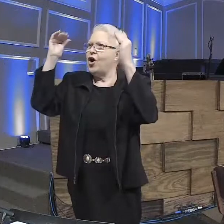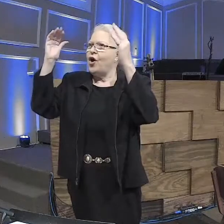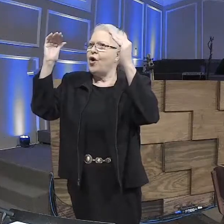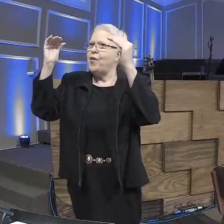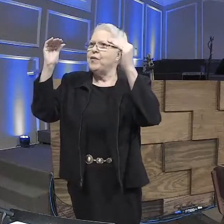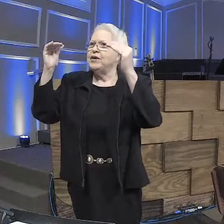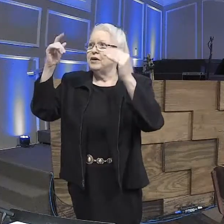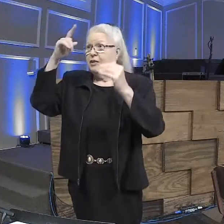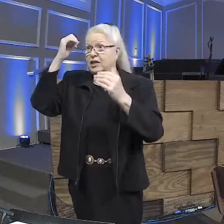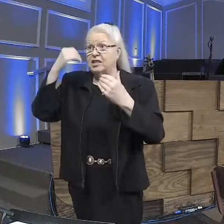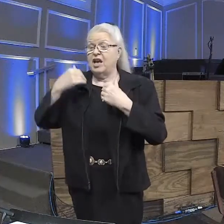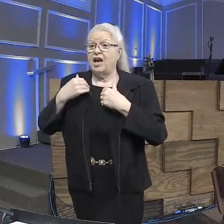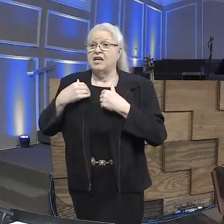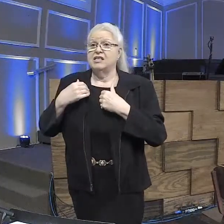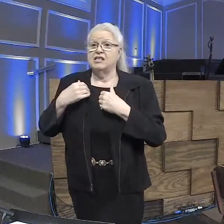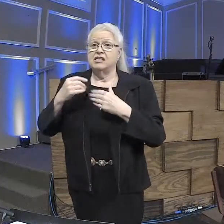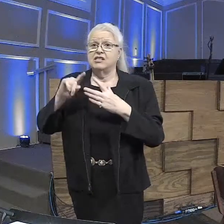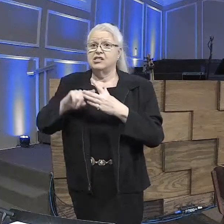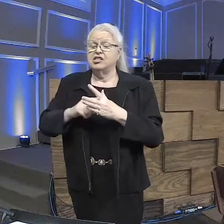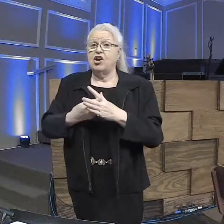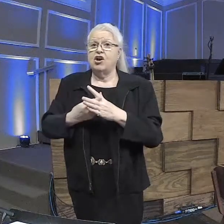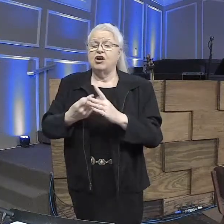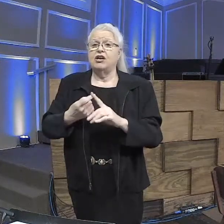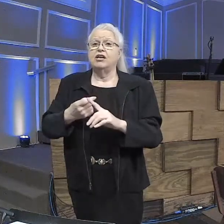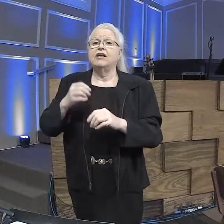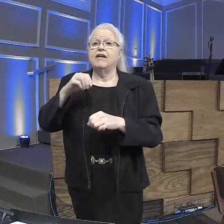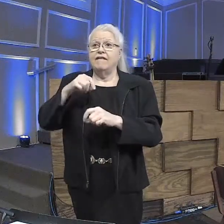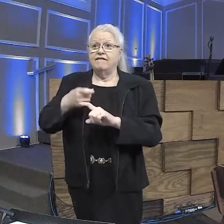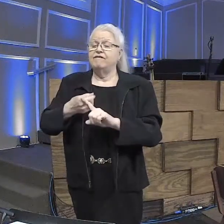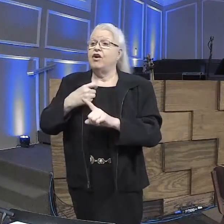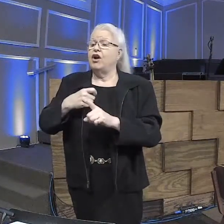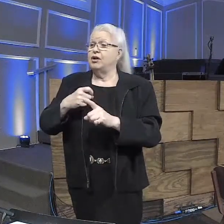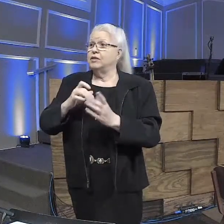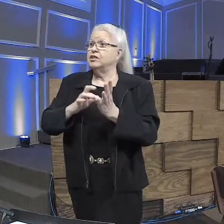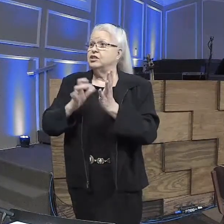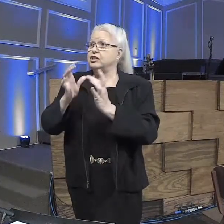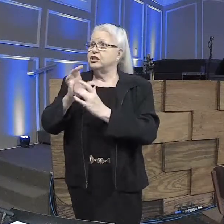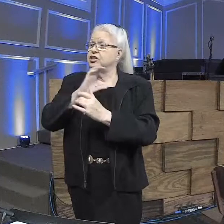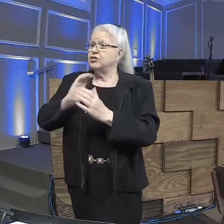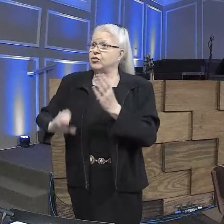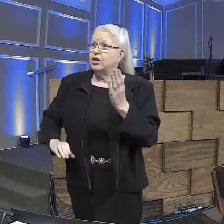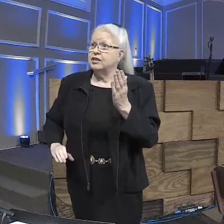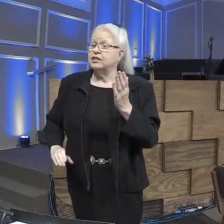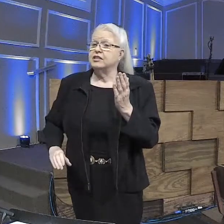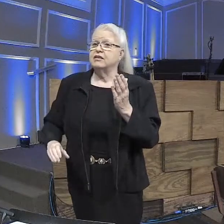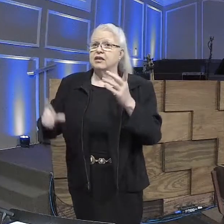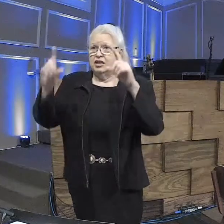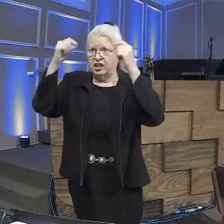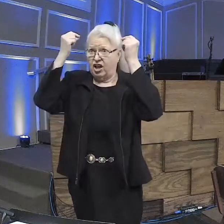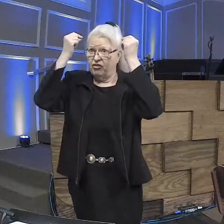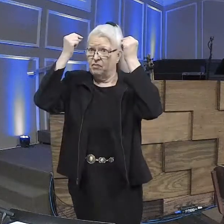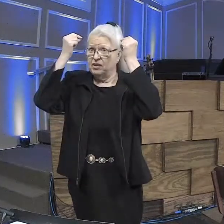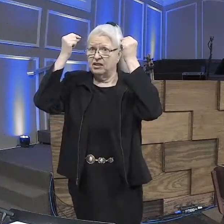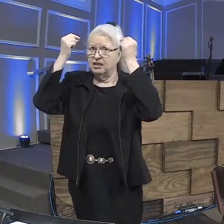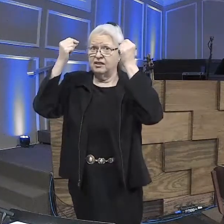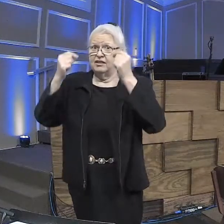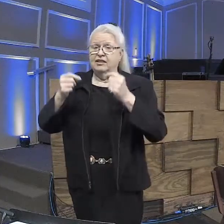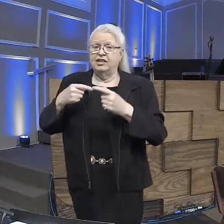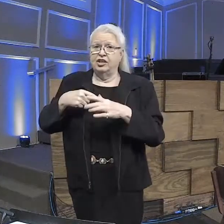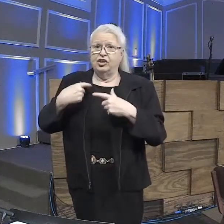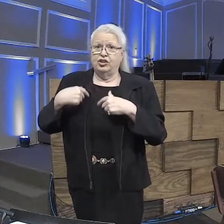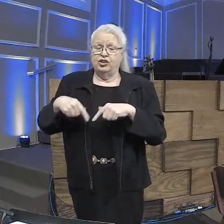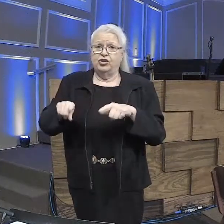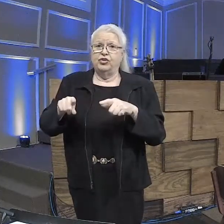its origin and its outcome in Jesus Christ. Certainly, the government during the pandemic